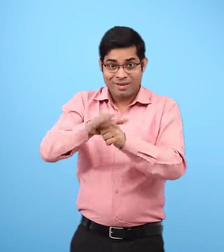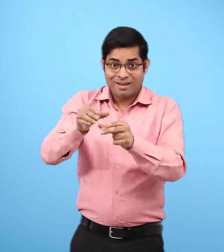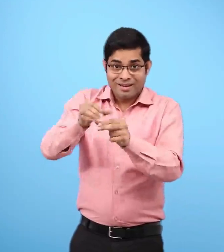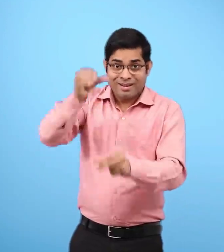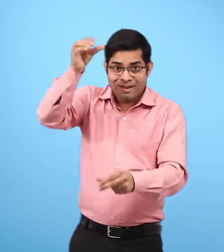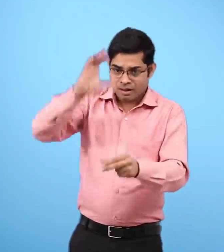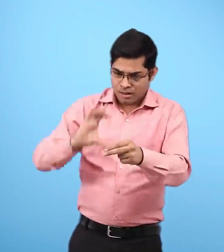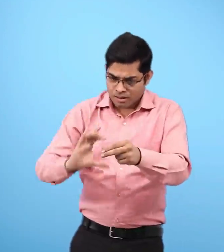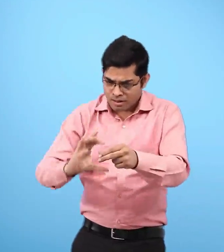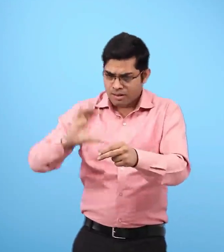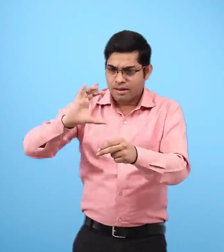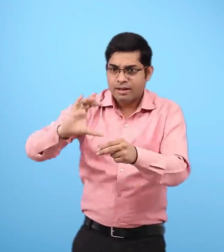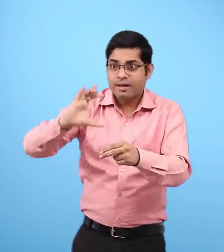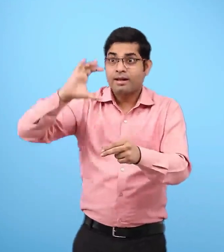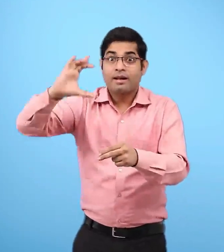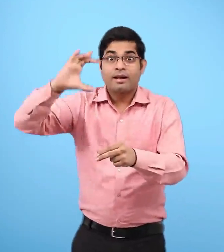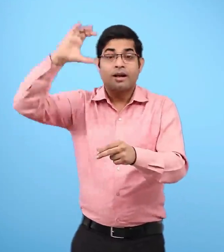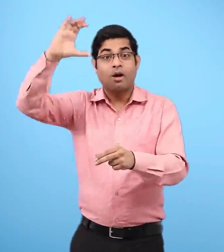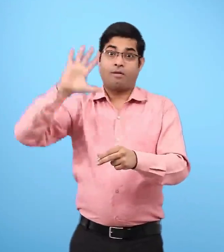Stick 1 has 5 sections.